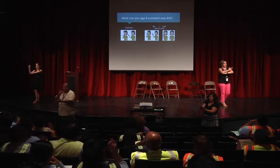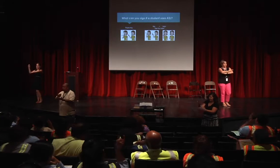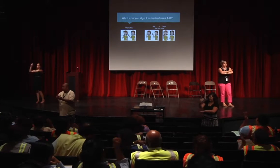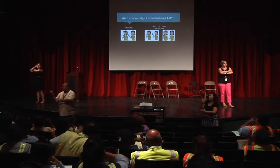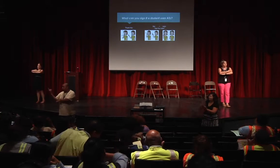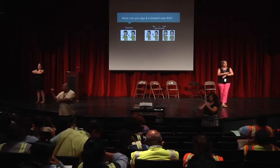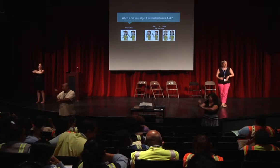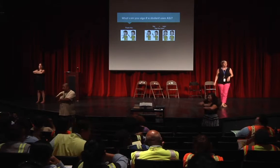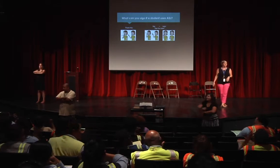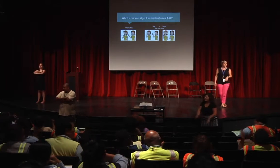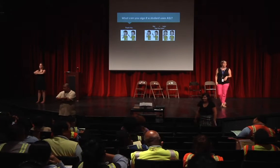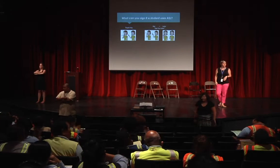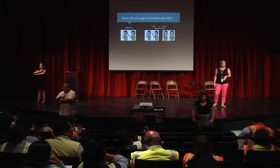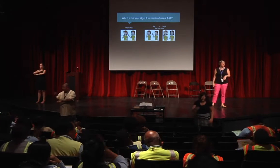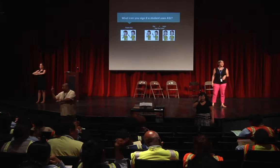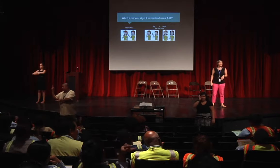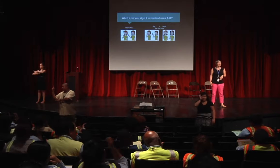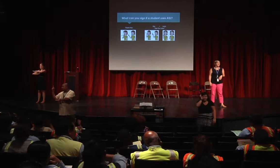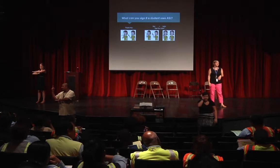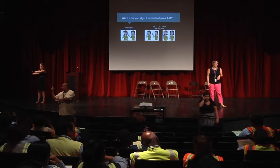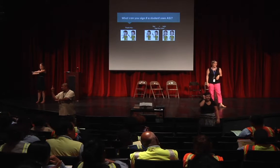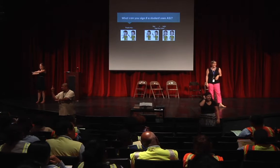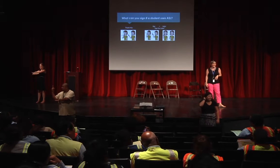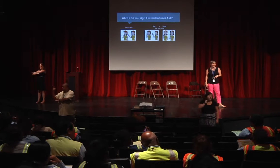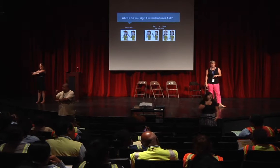And then you just go down. This one stays here.